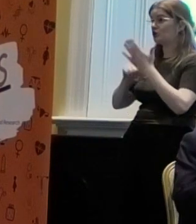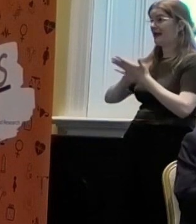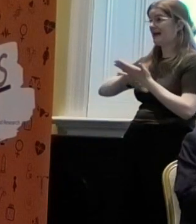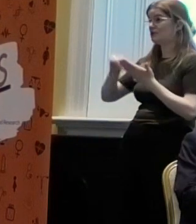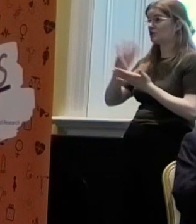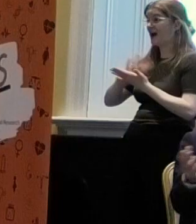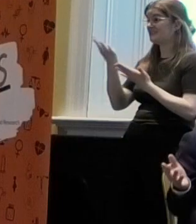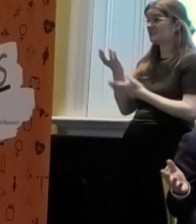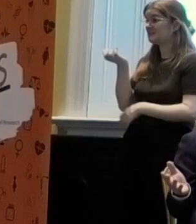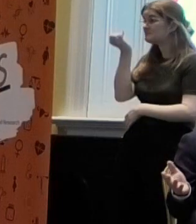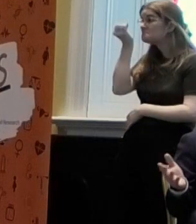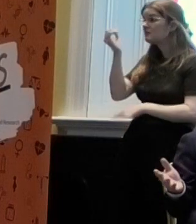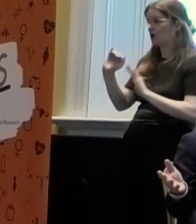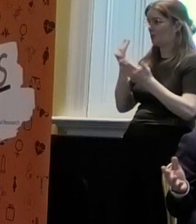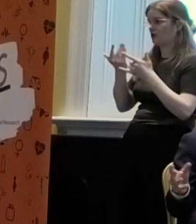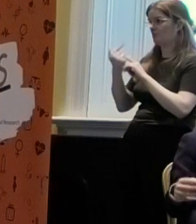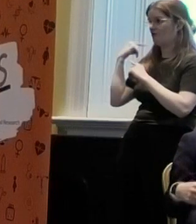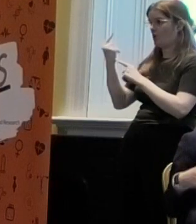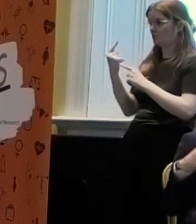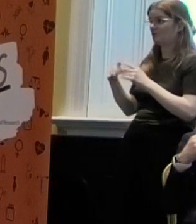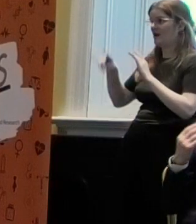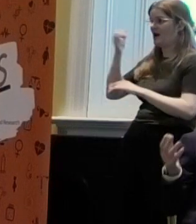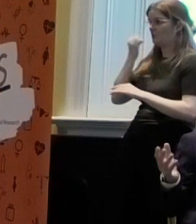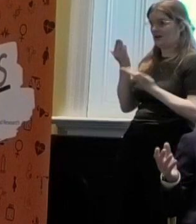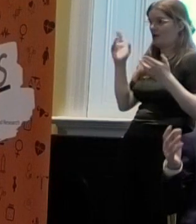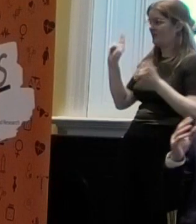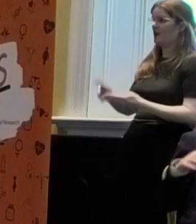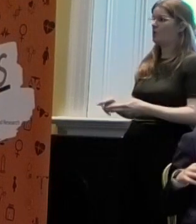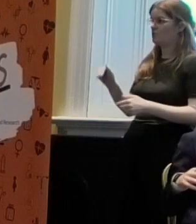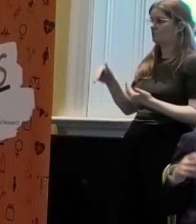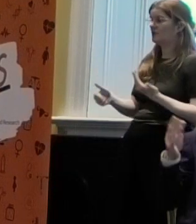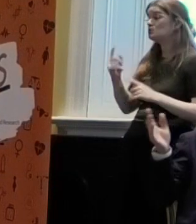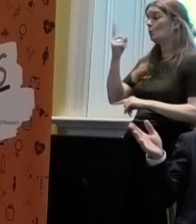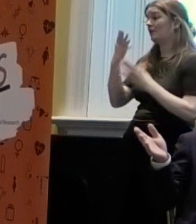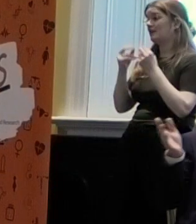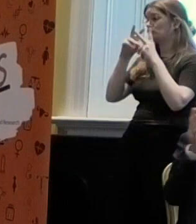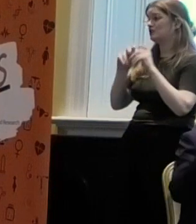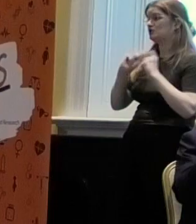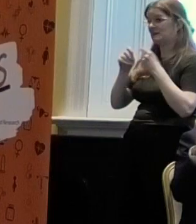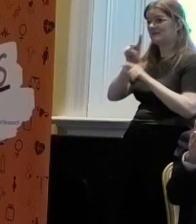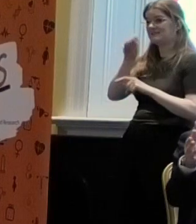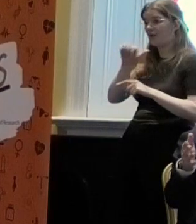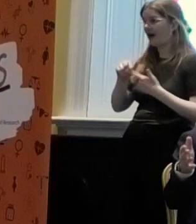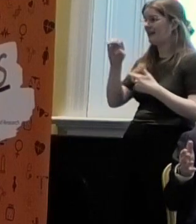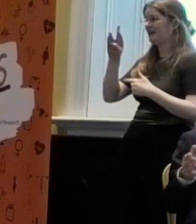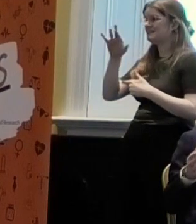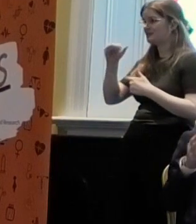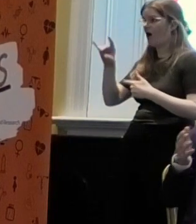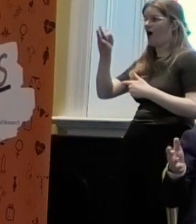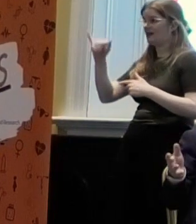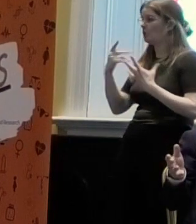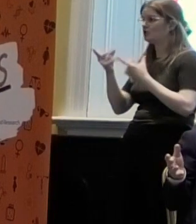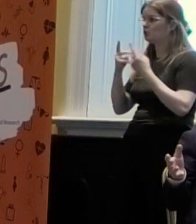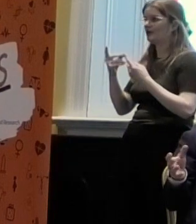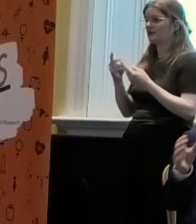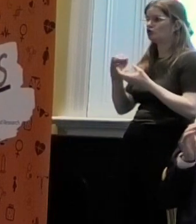pregnant is a fraction of what it used to be. And one of the other things that our research team with Zara and Elisa and Holly have been doing is are